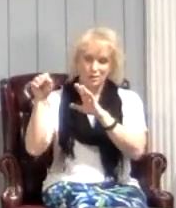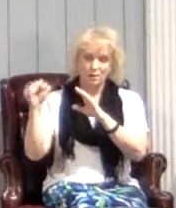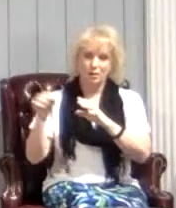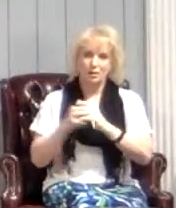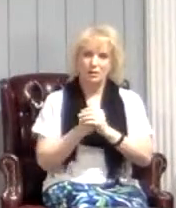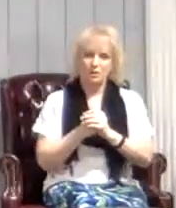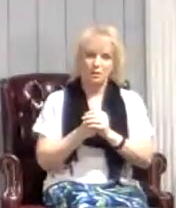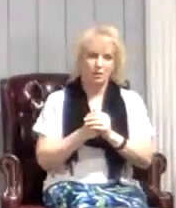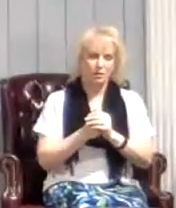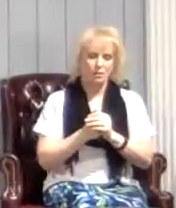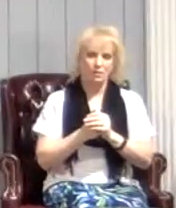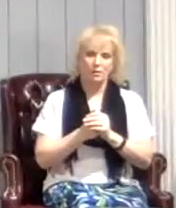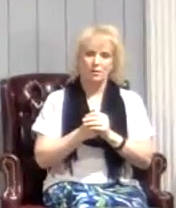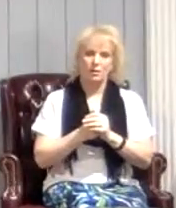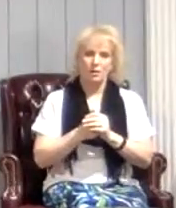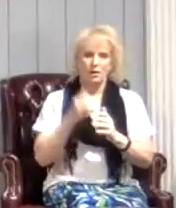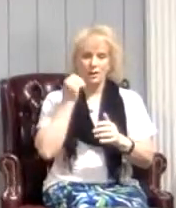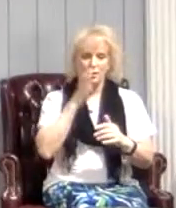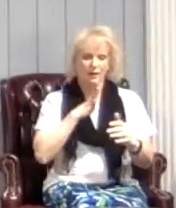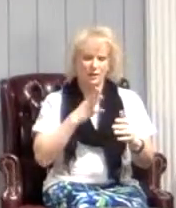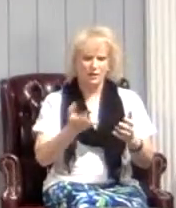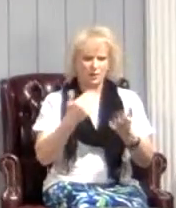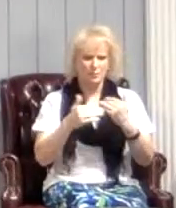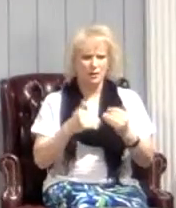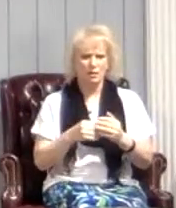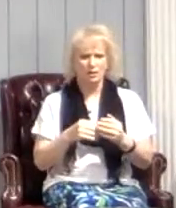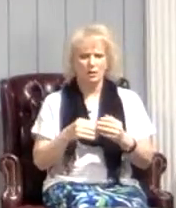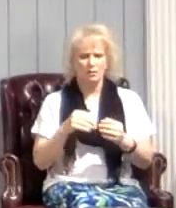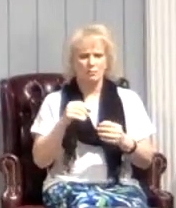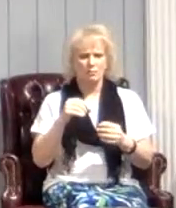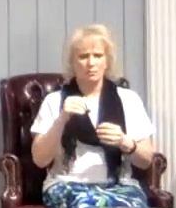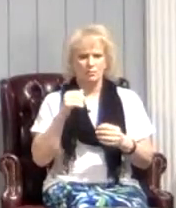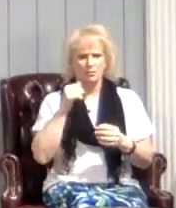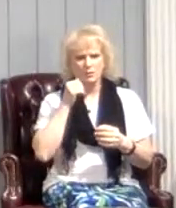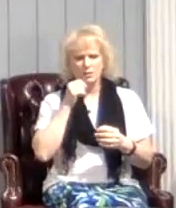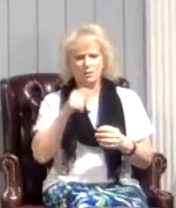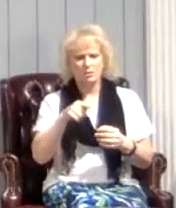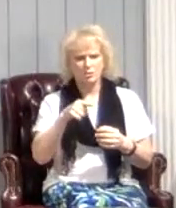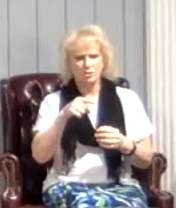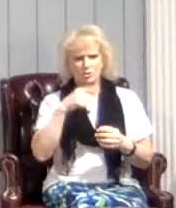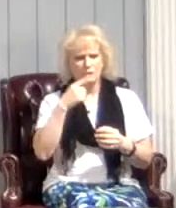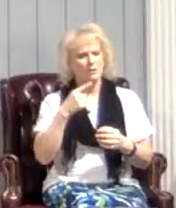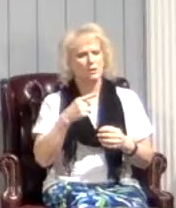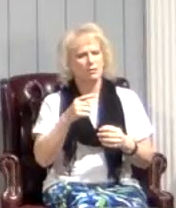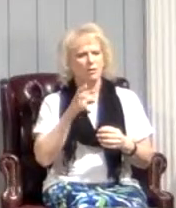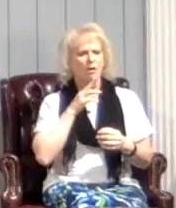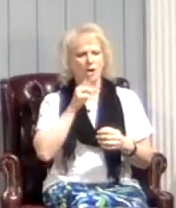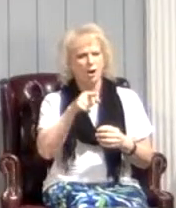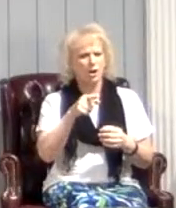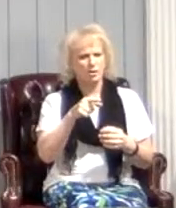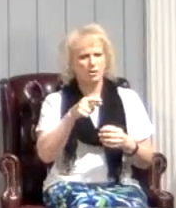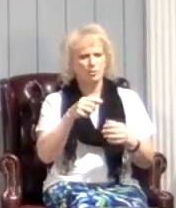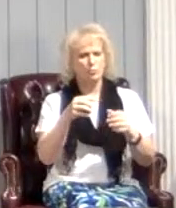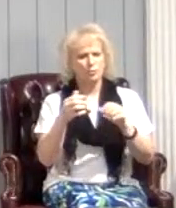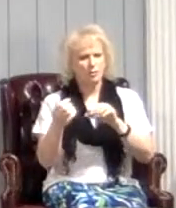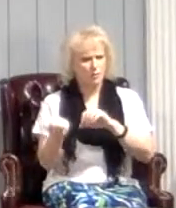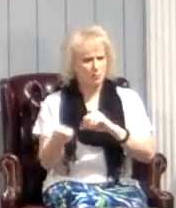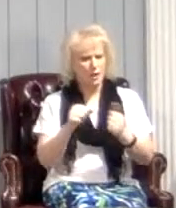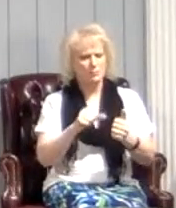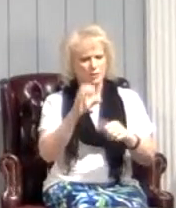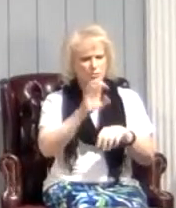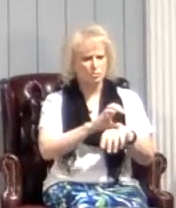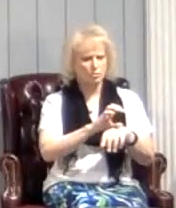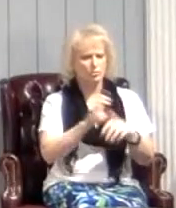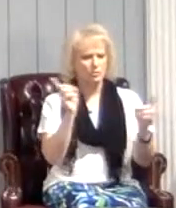I went to this house, knocked on the door. A lady comes out and says, are you the Platteville Baptist Church that's meeting in the Methodist building, or the Platteville Baptist Church that's meeting